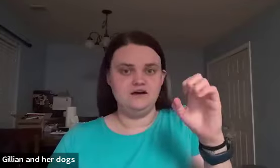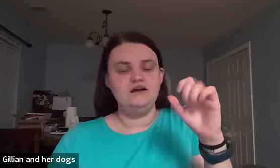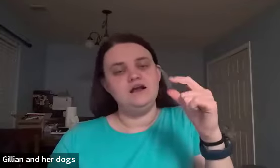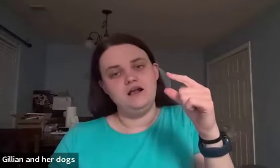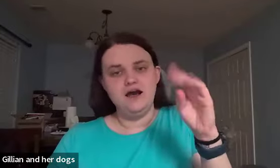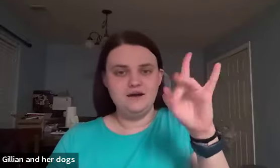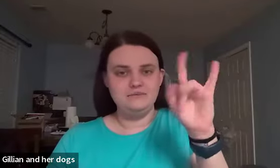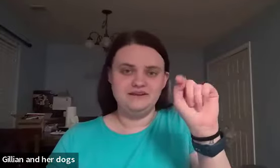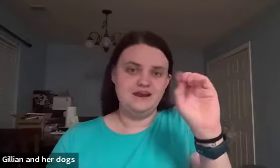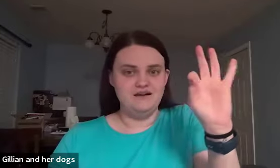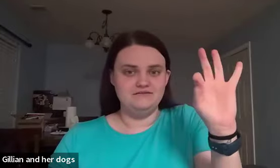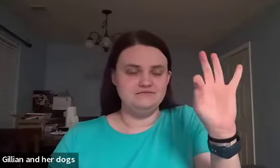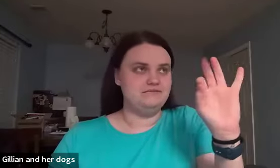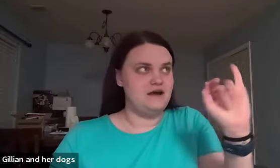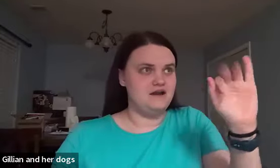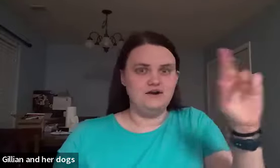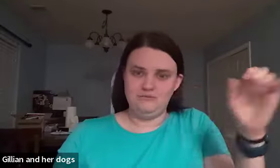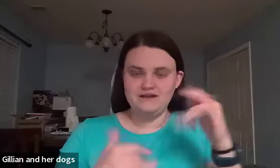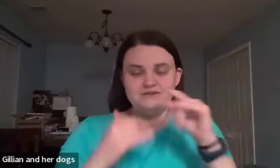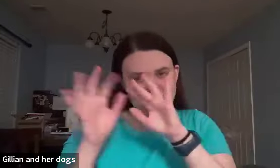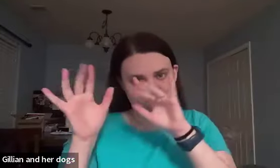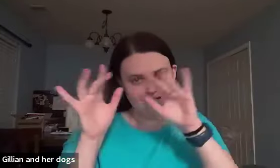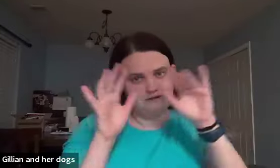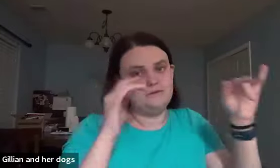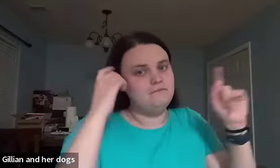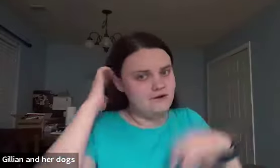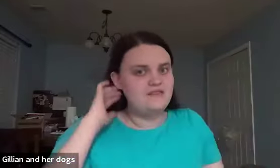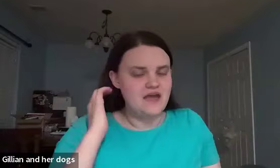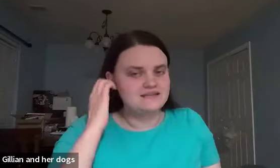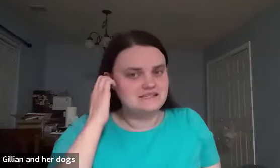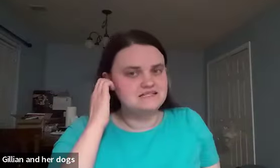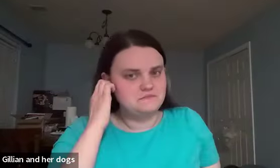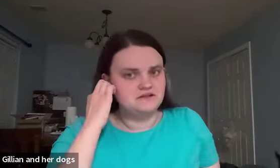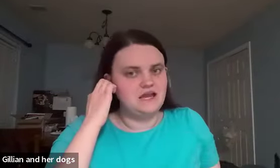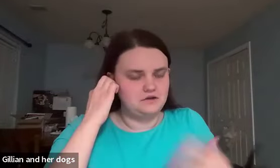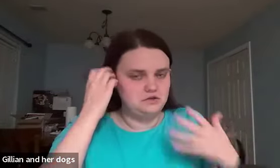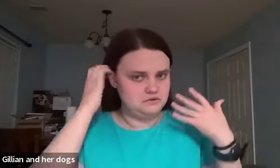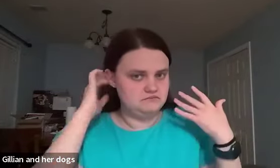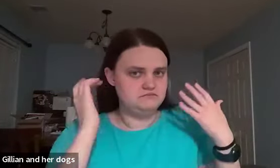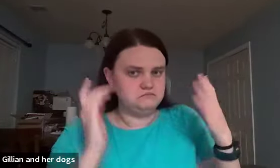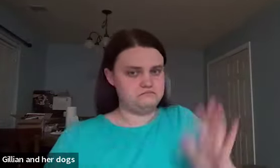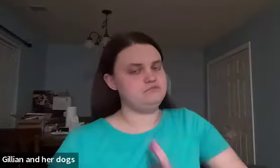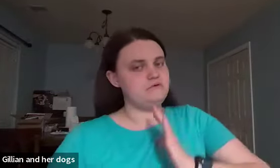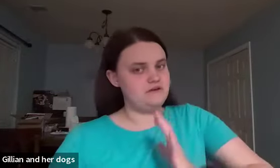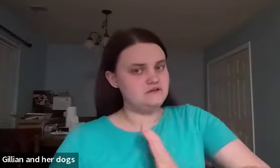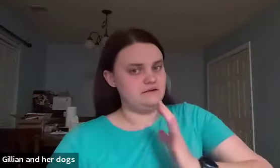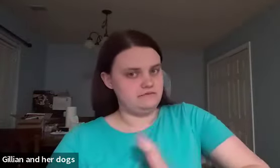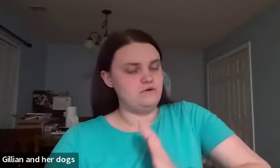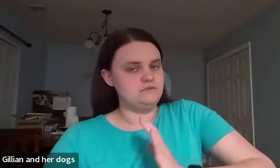the goblet of fire or whatever, like, but that is like typically how you would perfect like